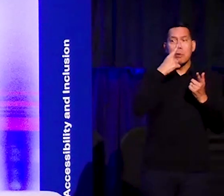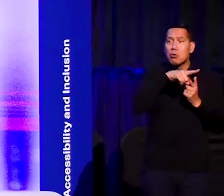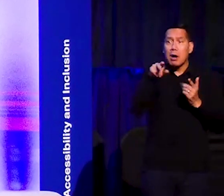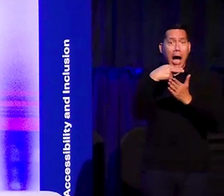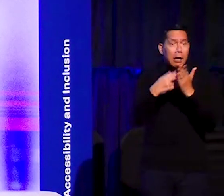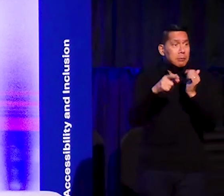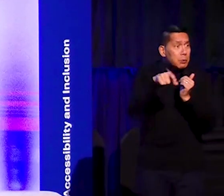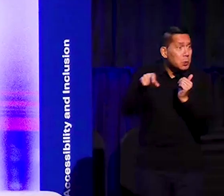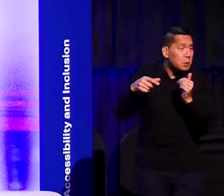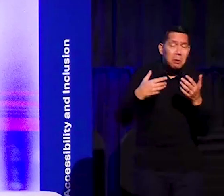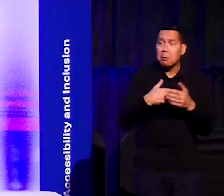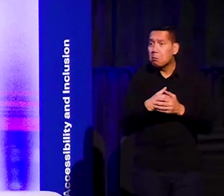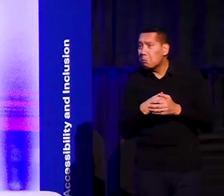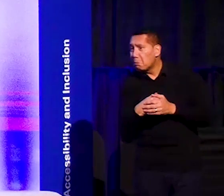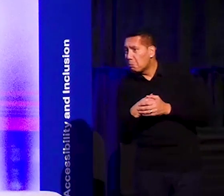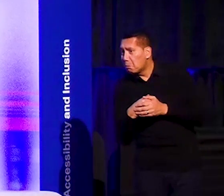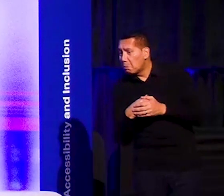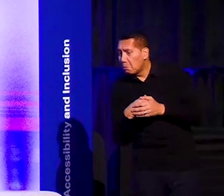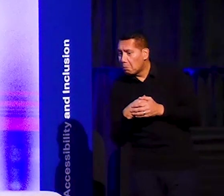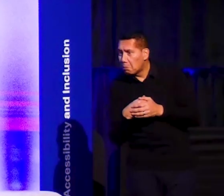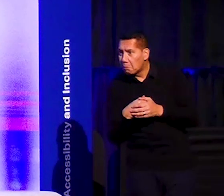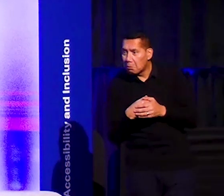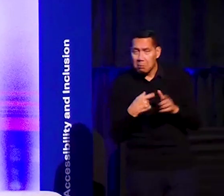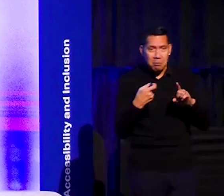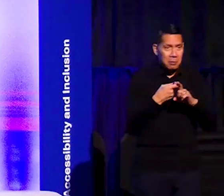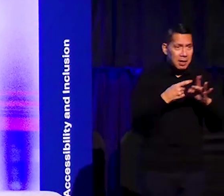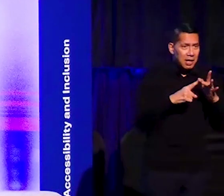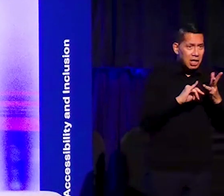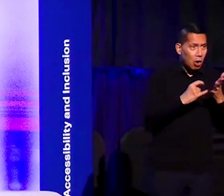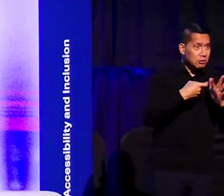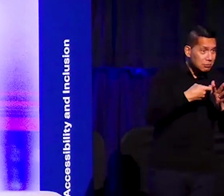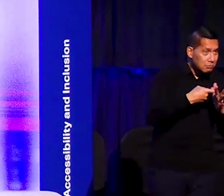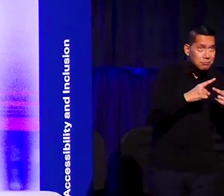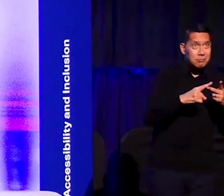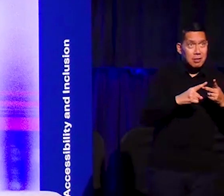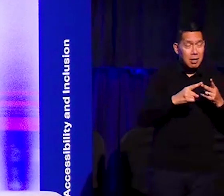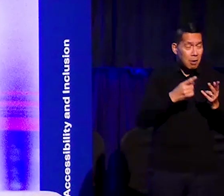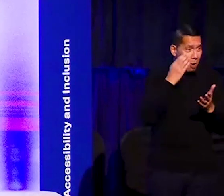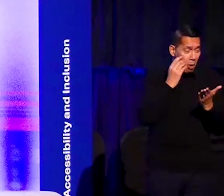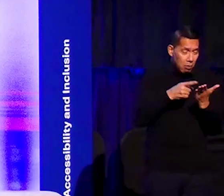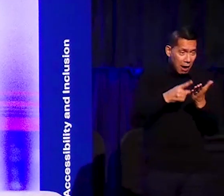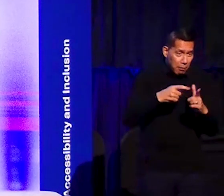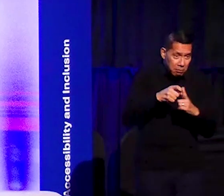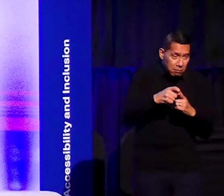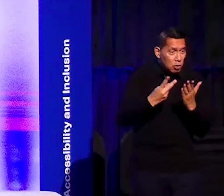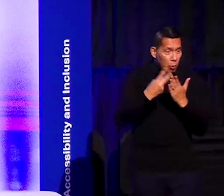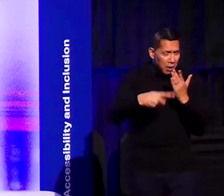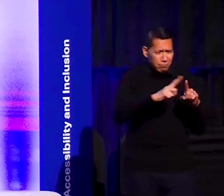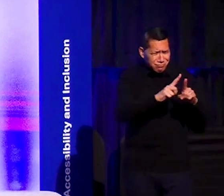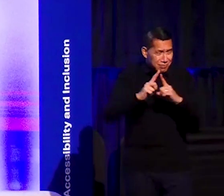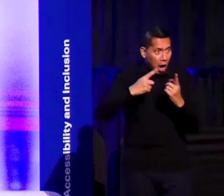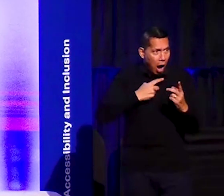artists, standalone kiosks, web apps, mobile apps, software, you name it, I've had a look